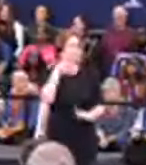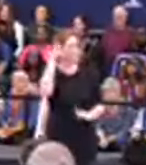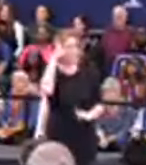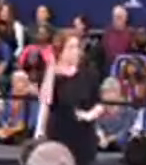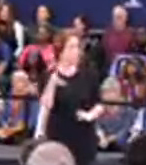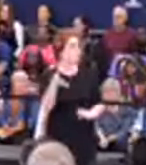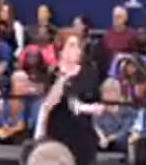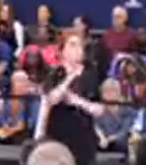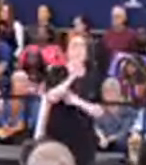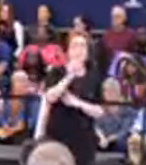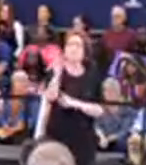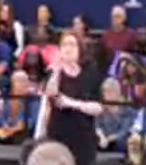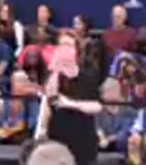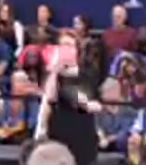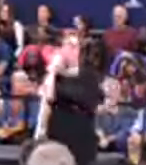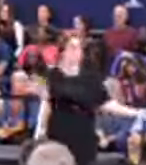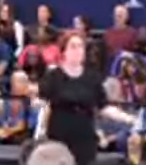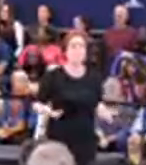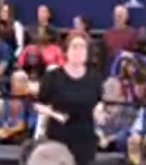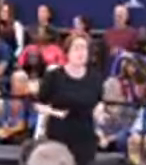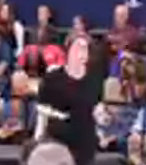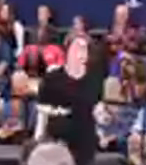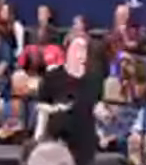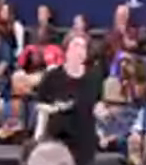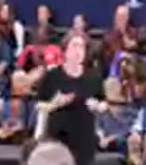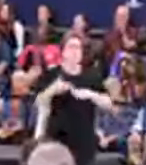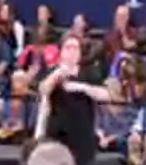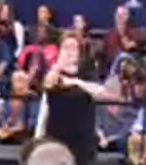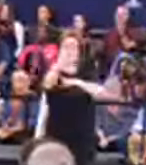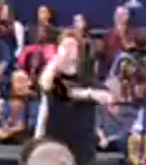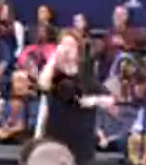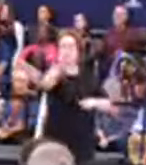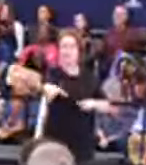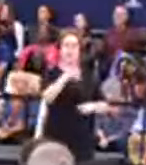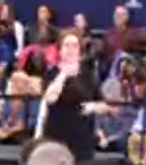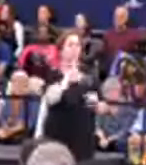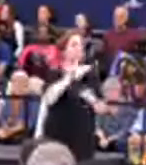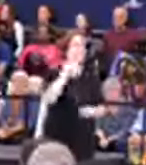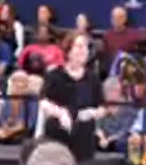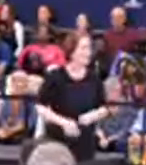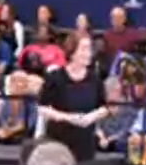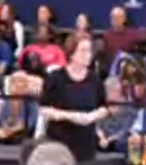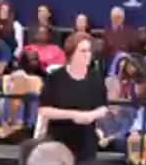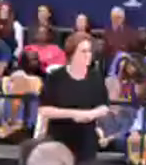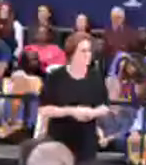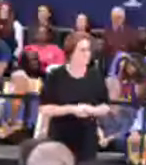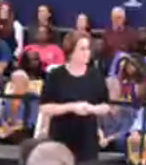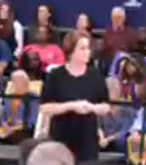or Democrat. Those bullets could care less about who they voted for in the last election.